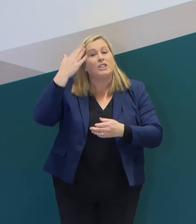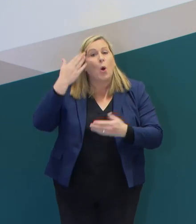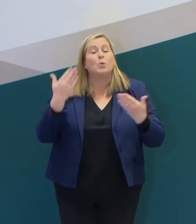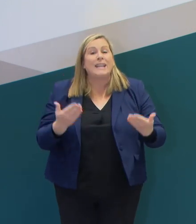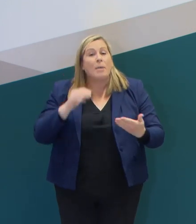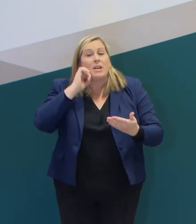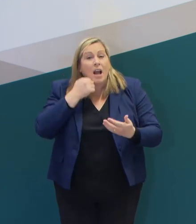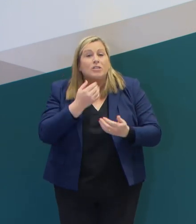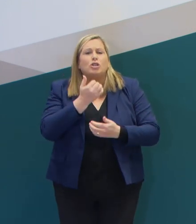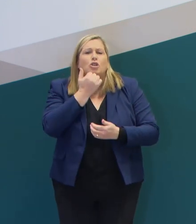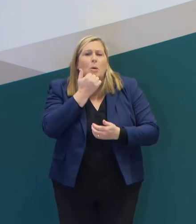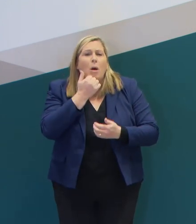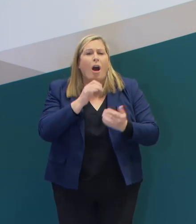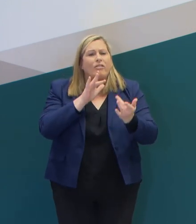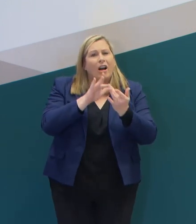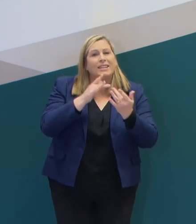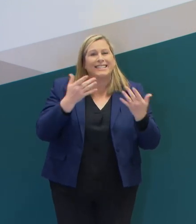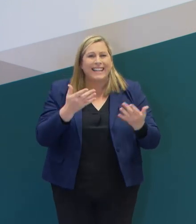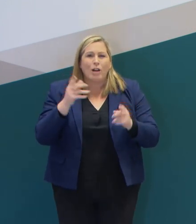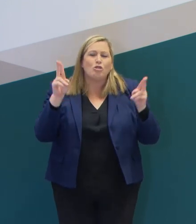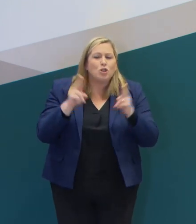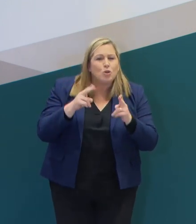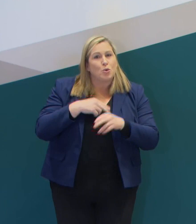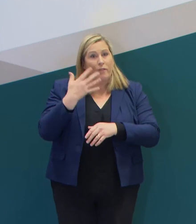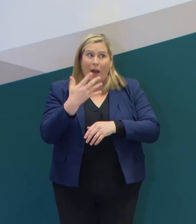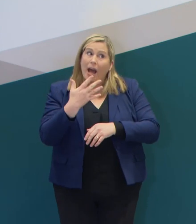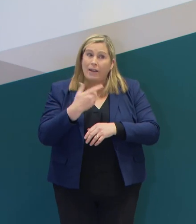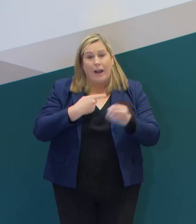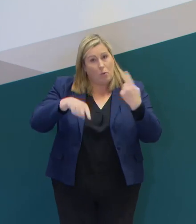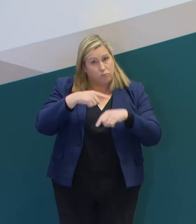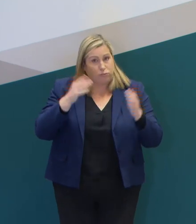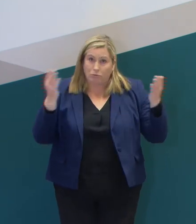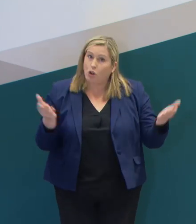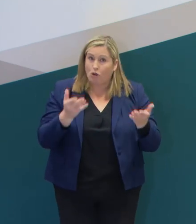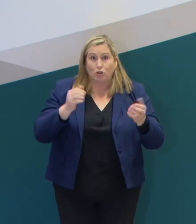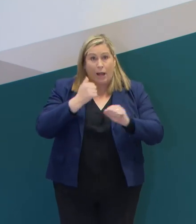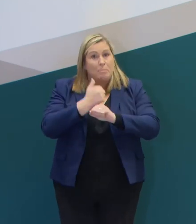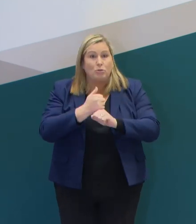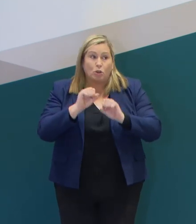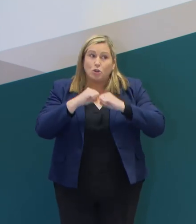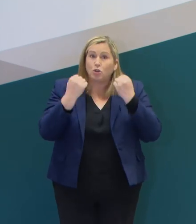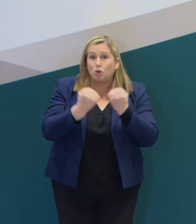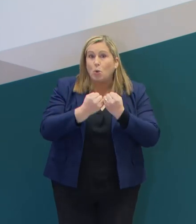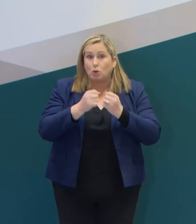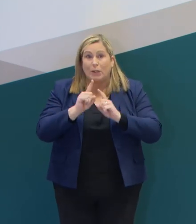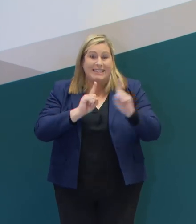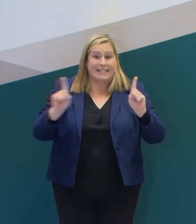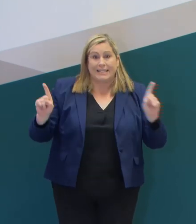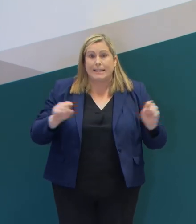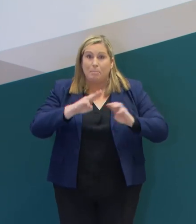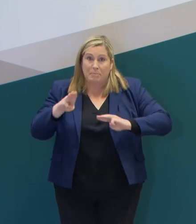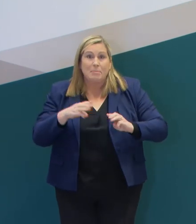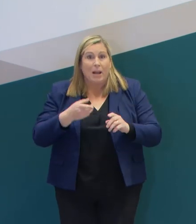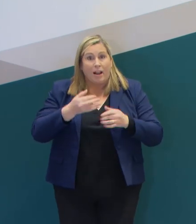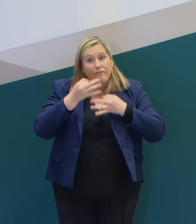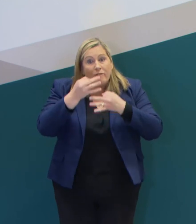seeing, in and around 5 per case that's identified, which is very encouraging in terms of the social distancing measures that have been in place now for 10 days